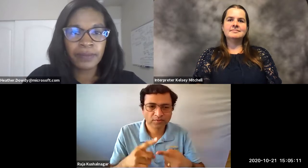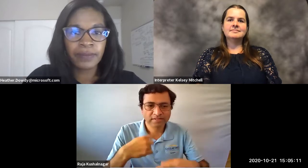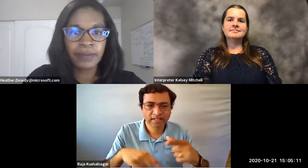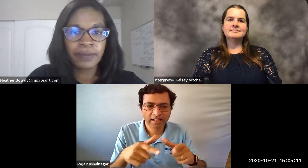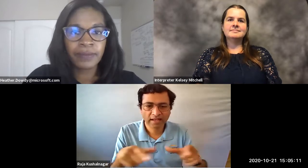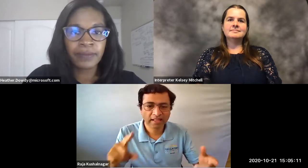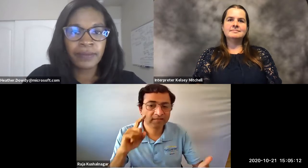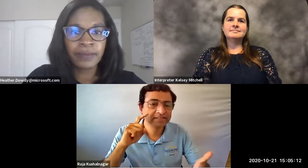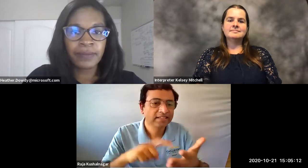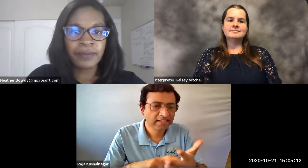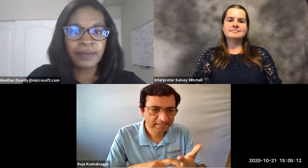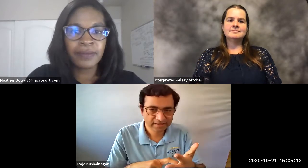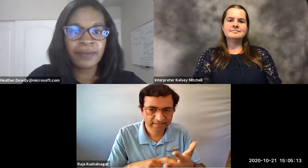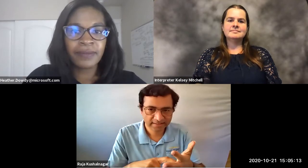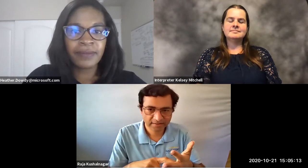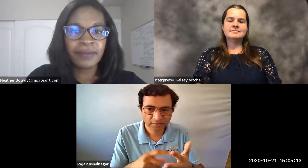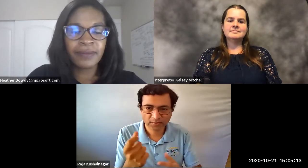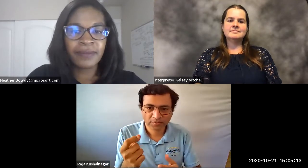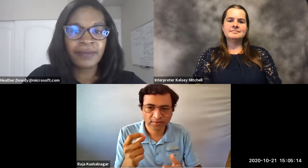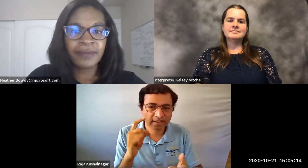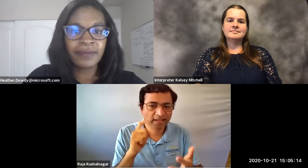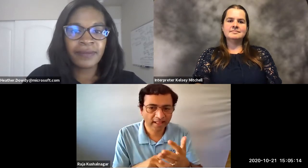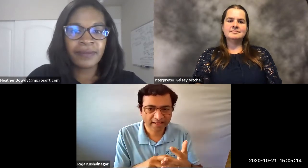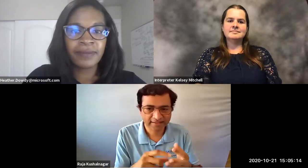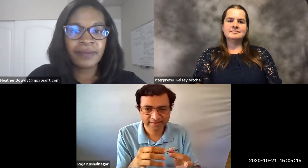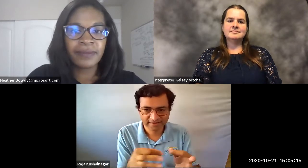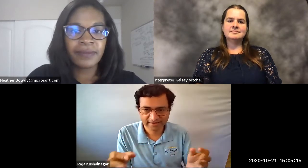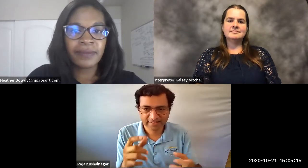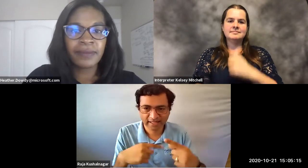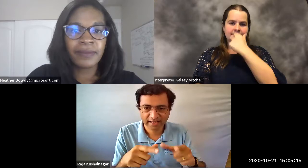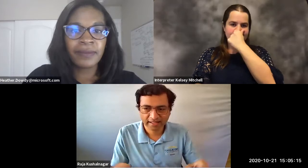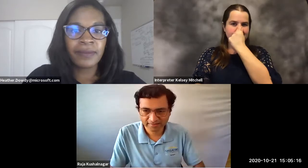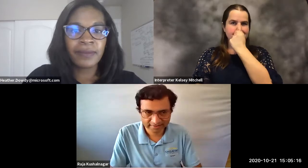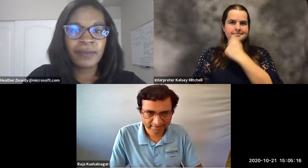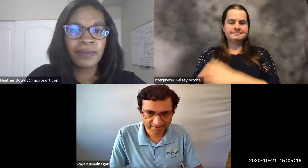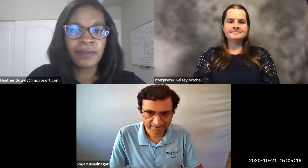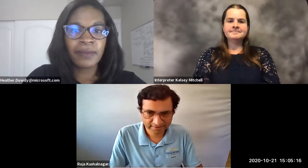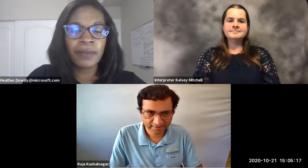known AI that has been applied to sign language recognition?